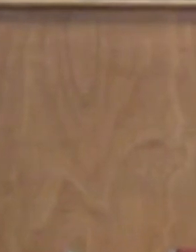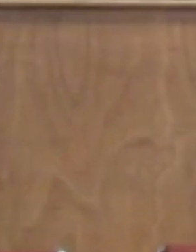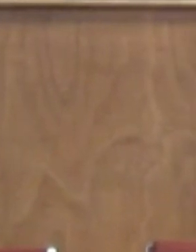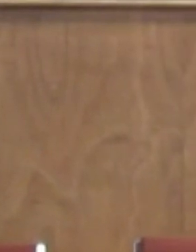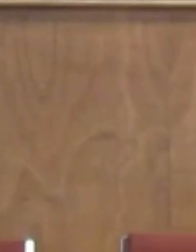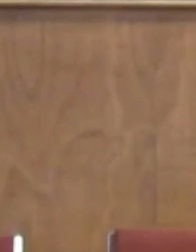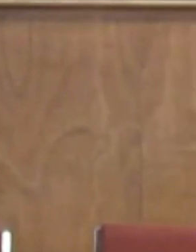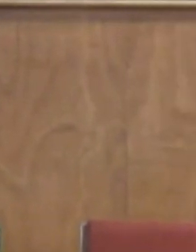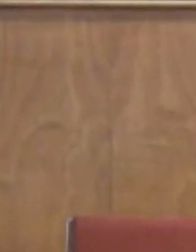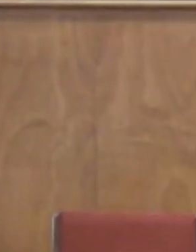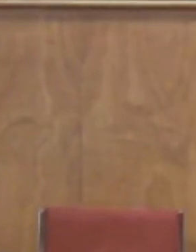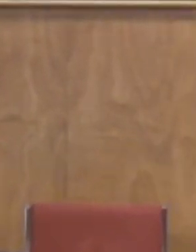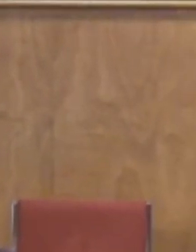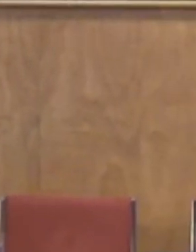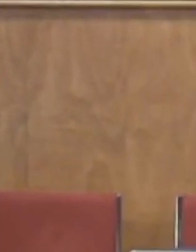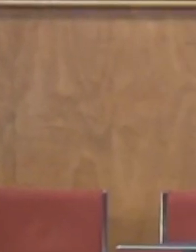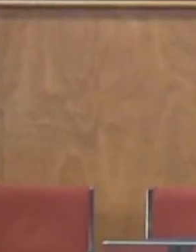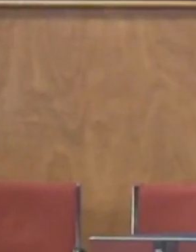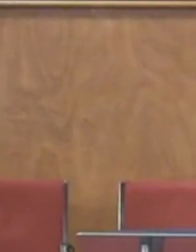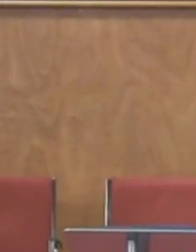But a few days before Easter,